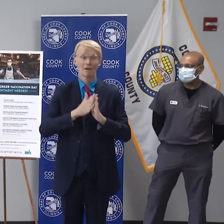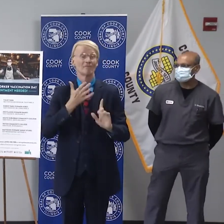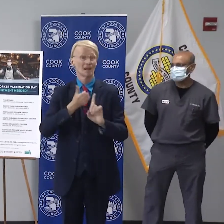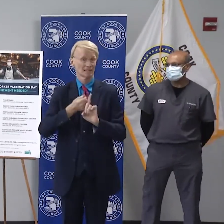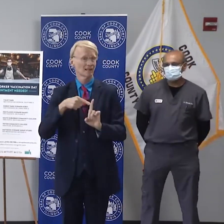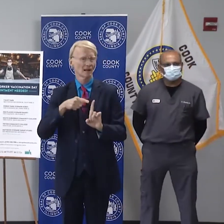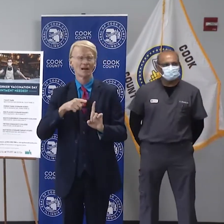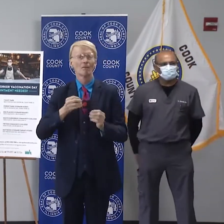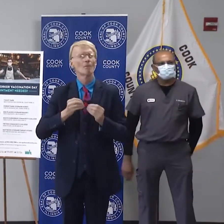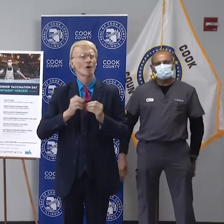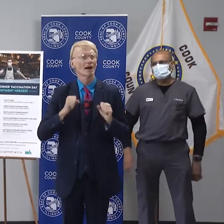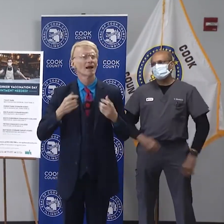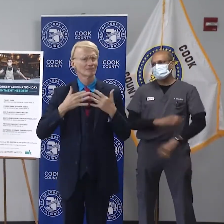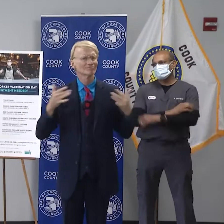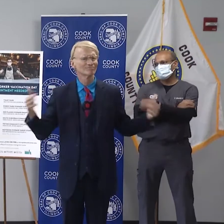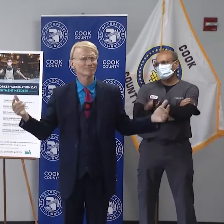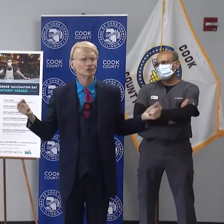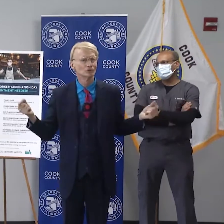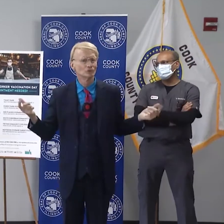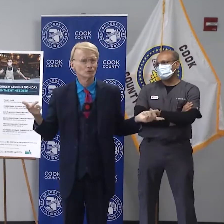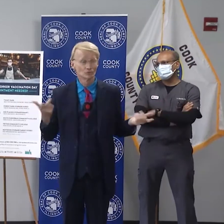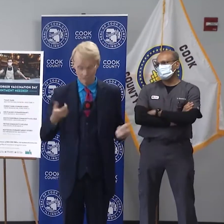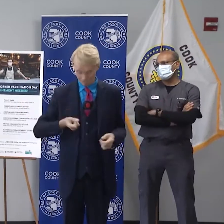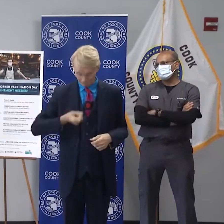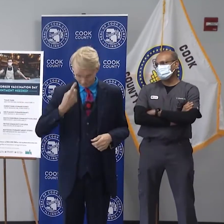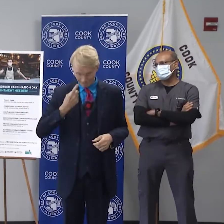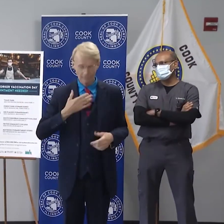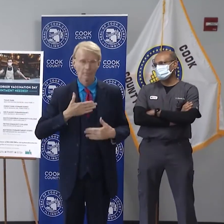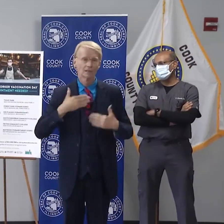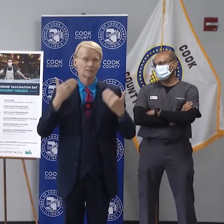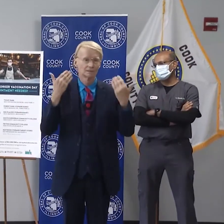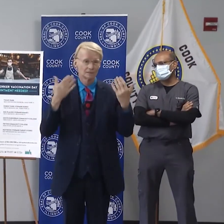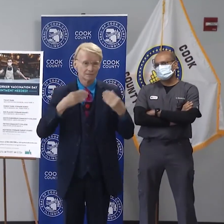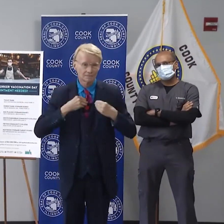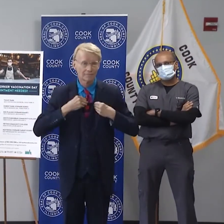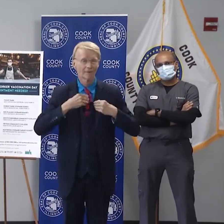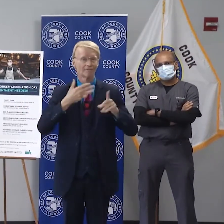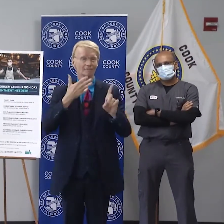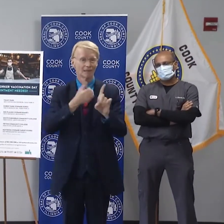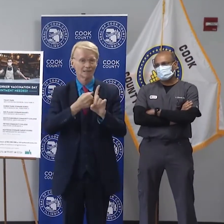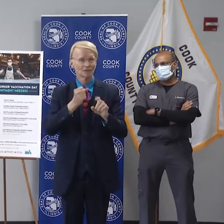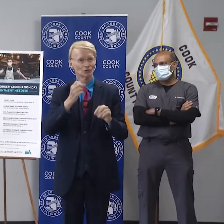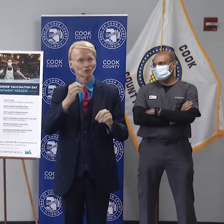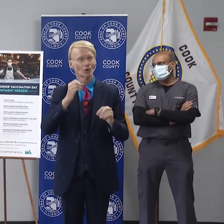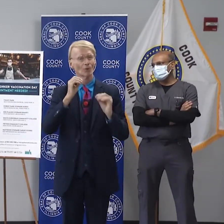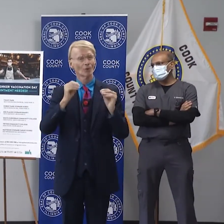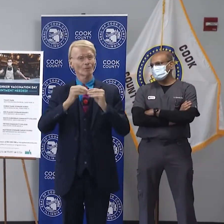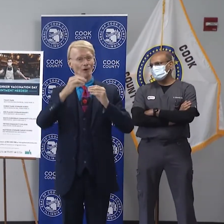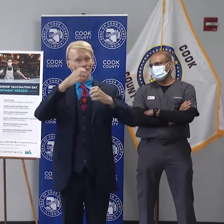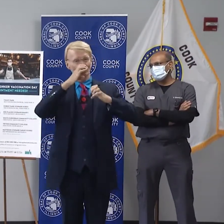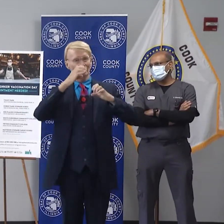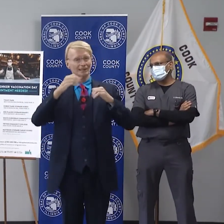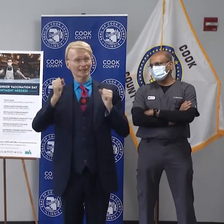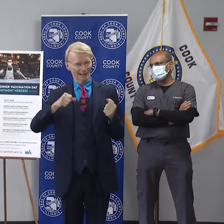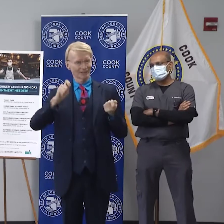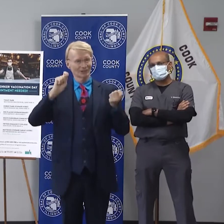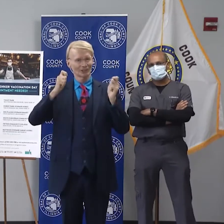will be able to do. So if there's one thing we can take from today, please get vaccinated if we want to make sure we have more restrictions coming forward